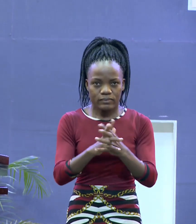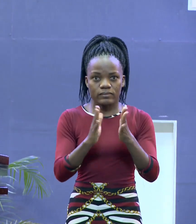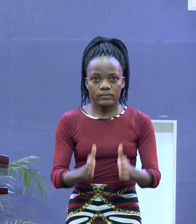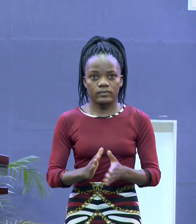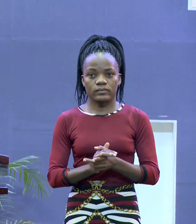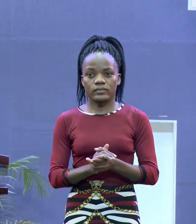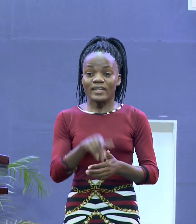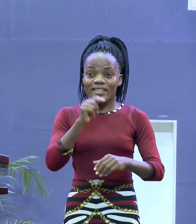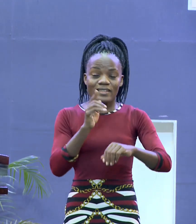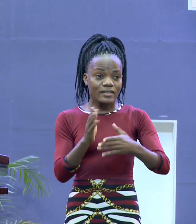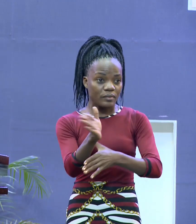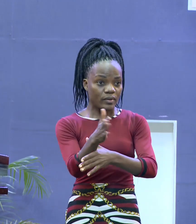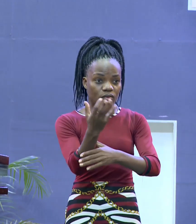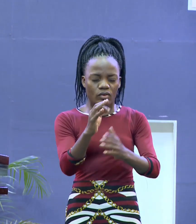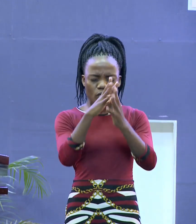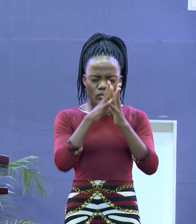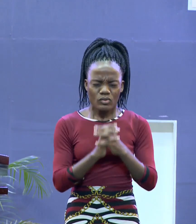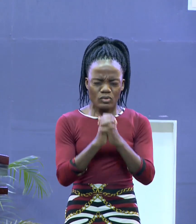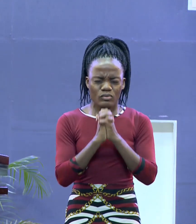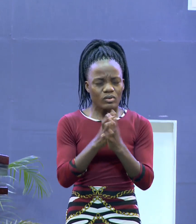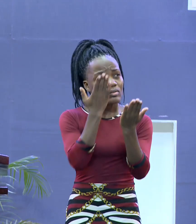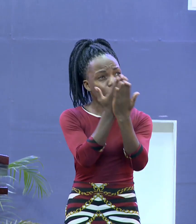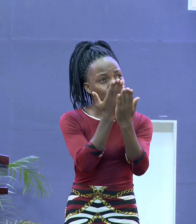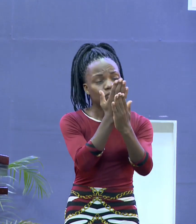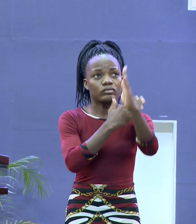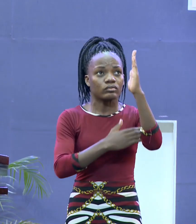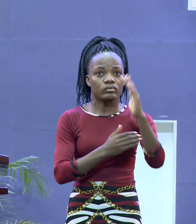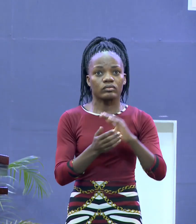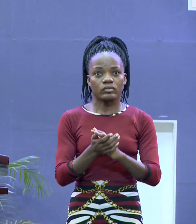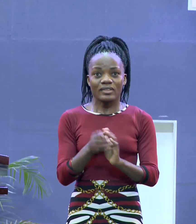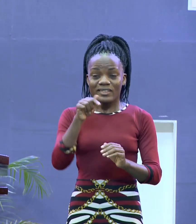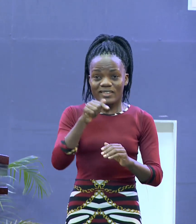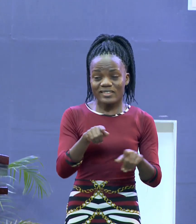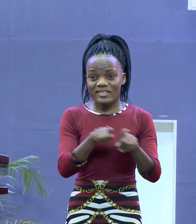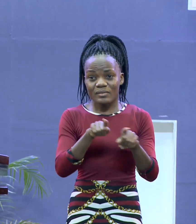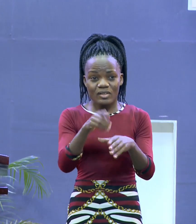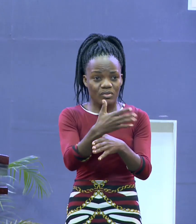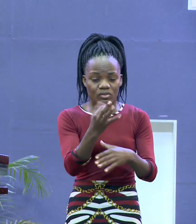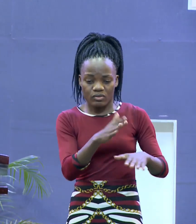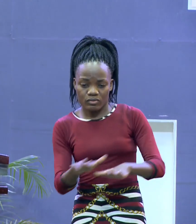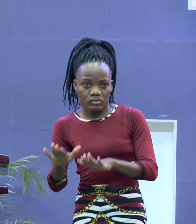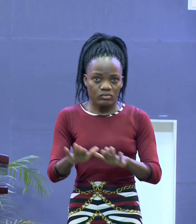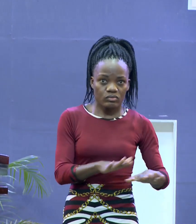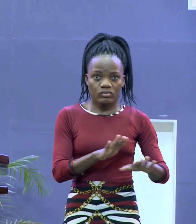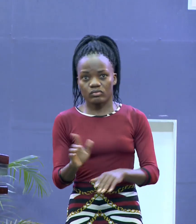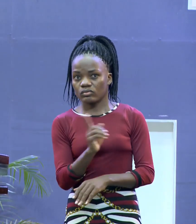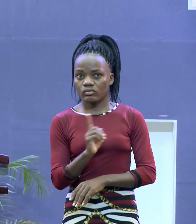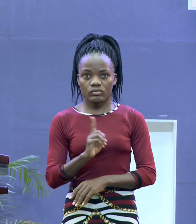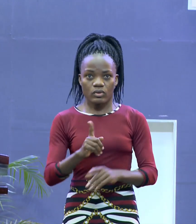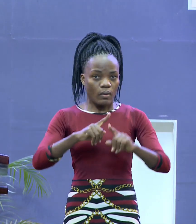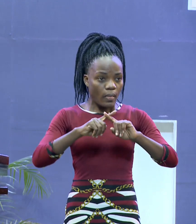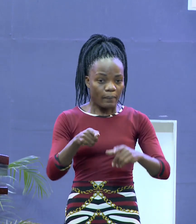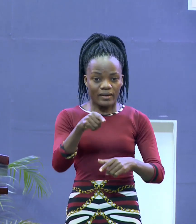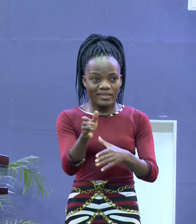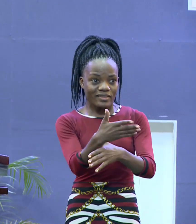ministry of interceding. Chobwereza obw'okwegayirira. It is not a ministry of suffering. Si buweereza bwa kubona abona. But it is a ministry of